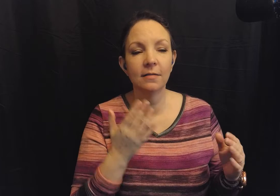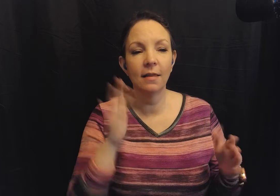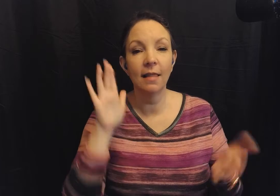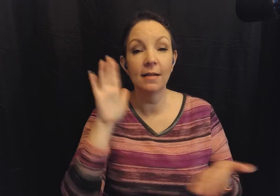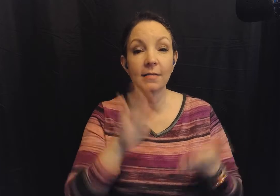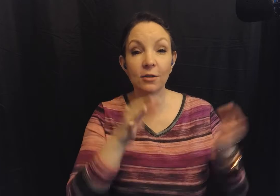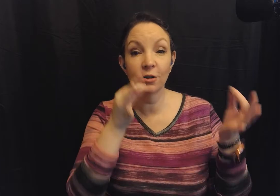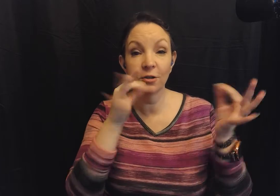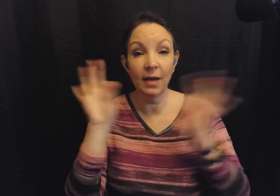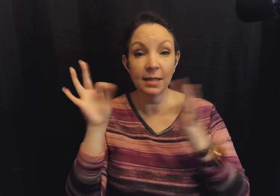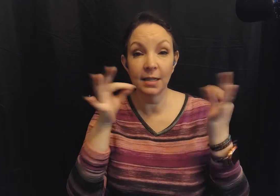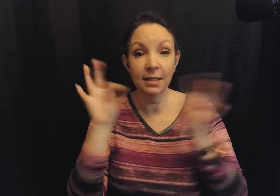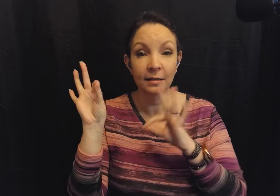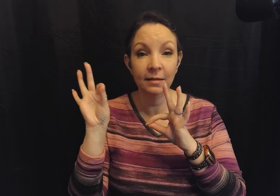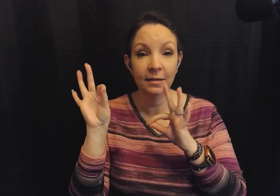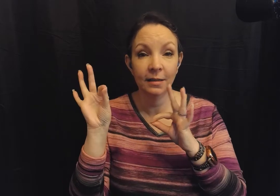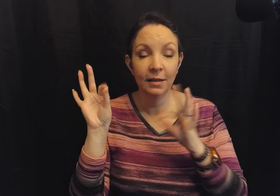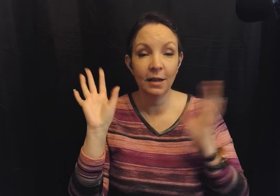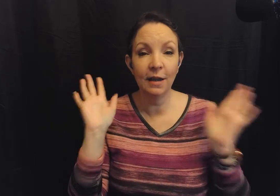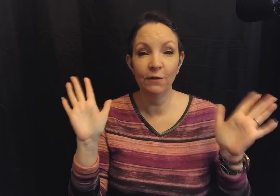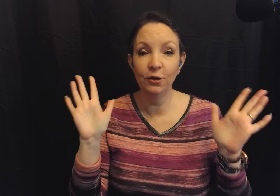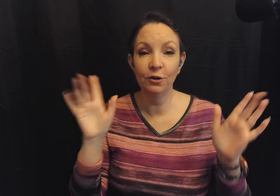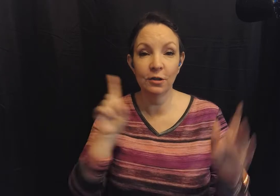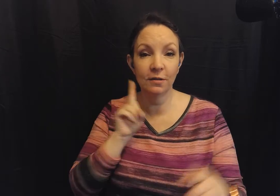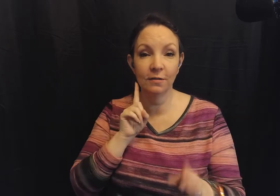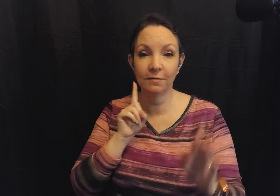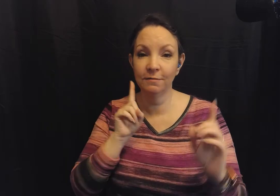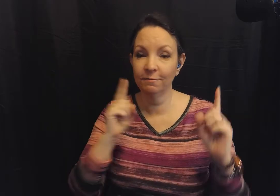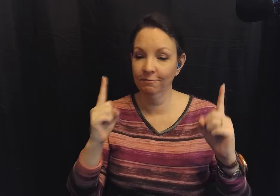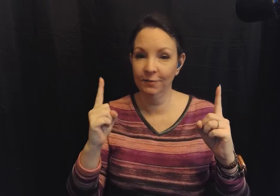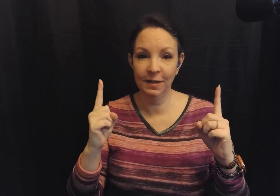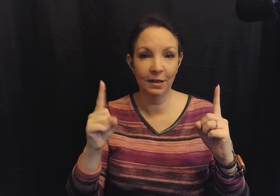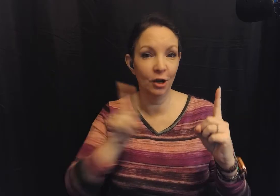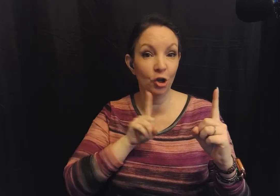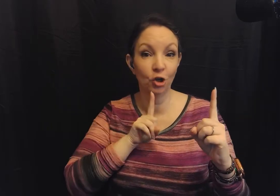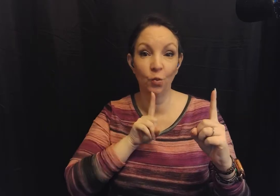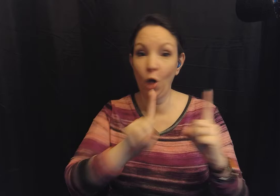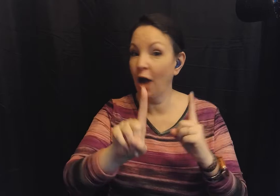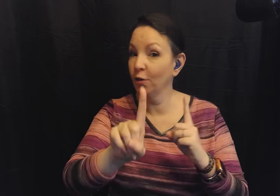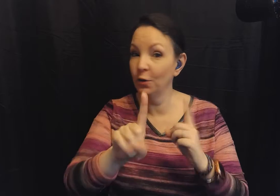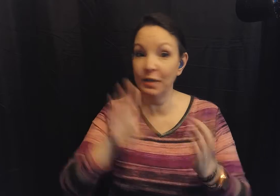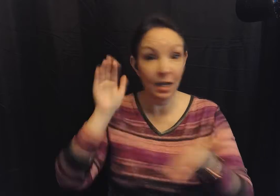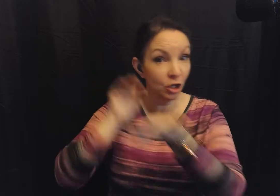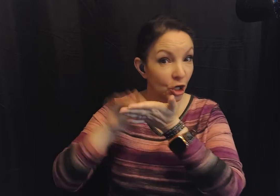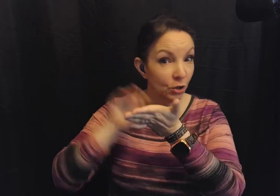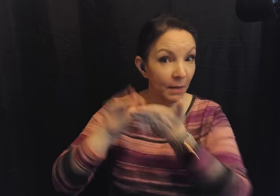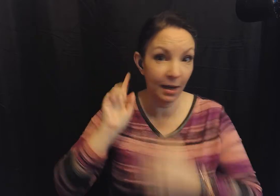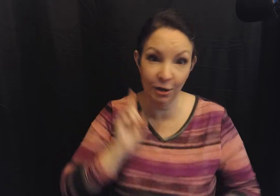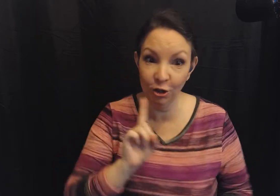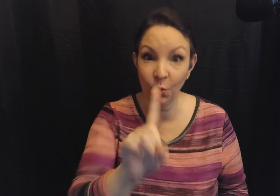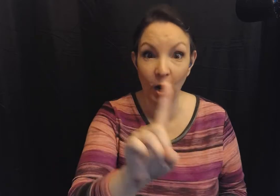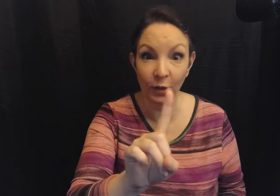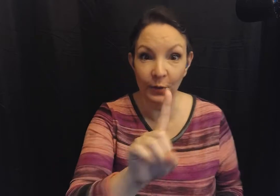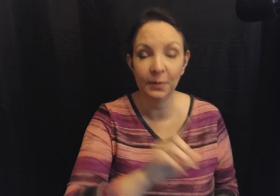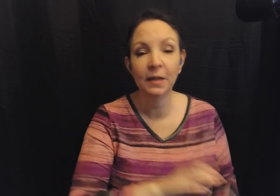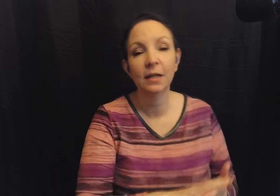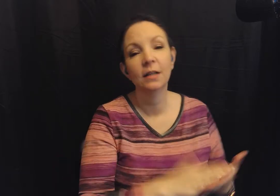less distracting if you just sit there, you just walk through it, excuse me, and you just walk through. So it's a